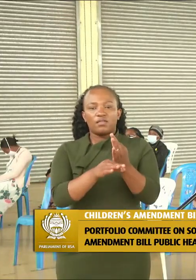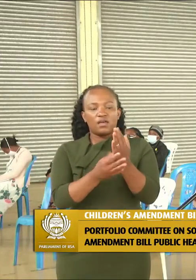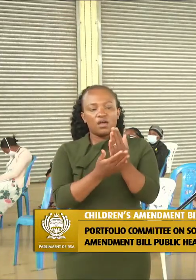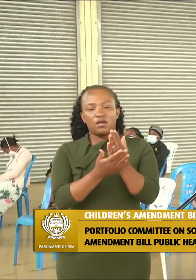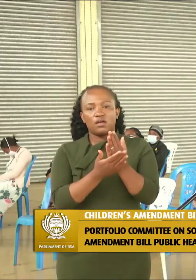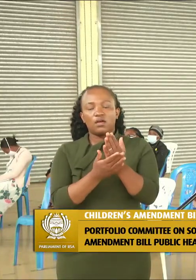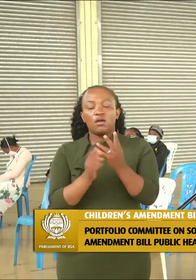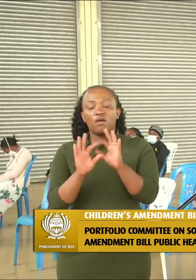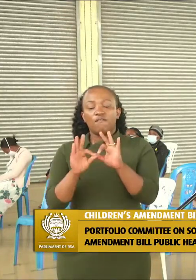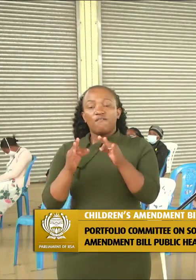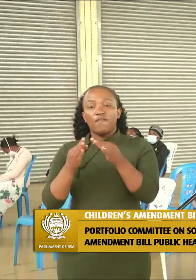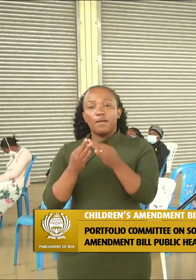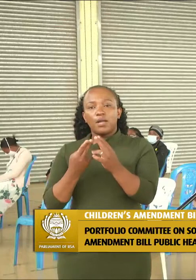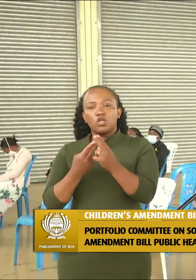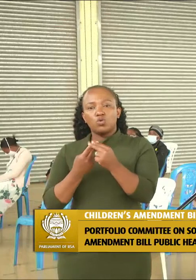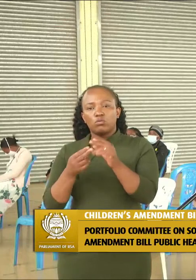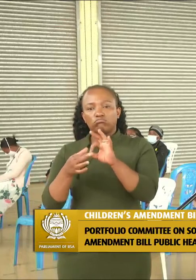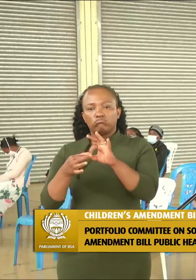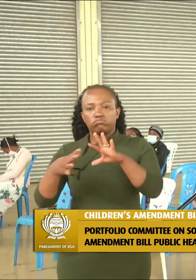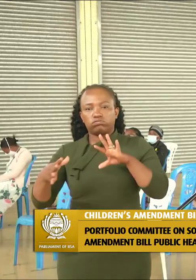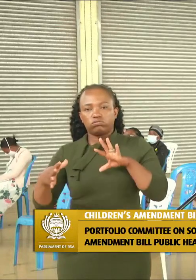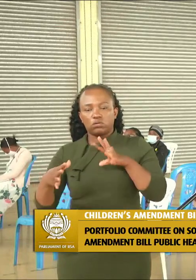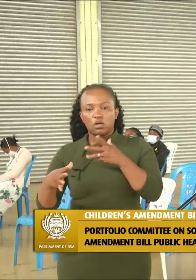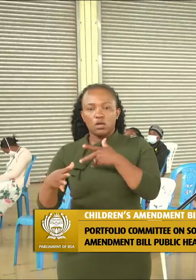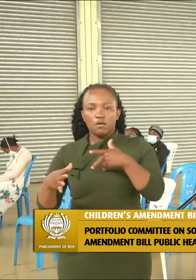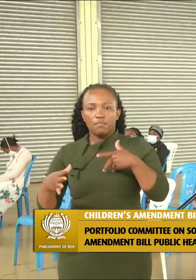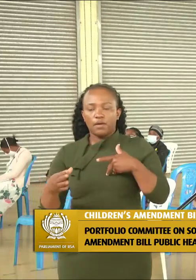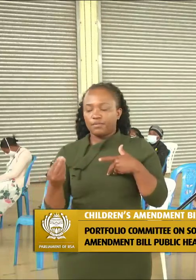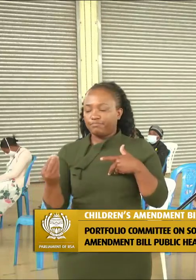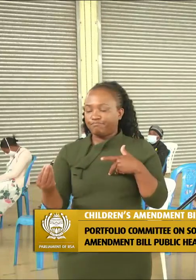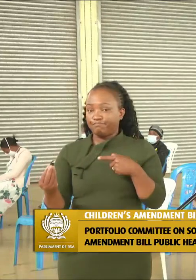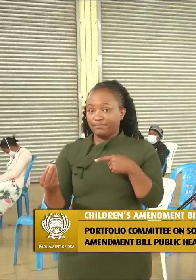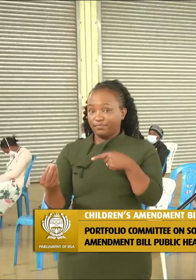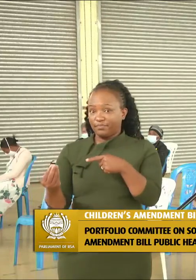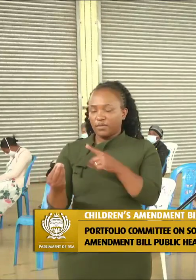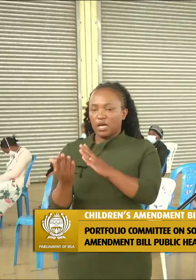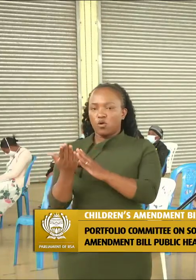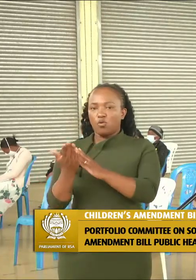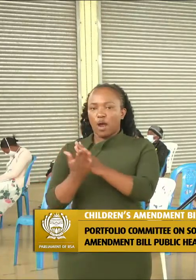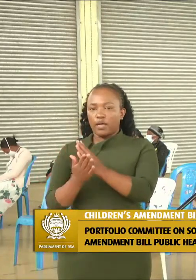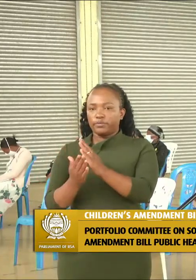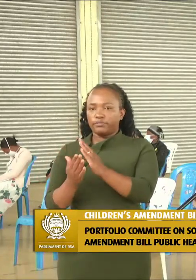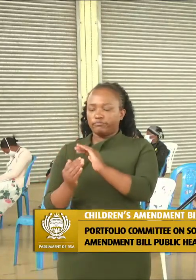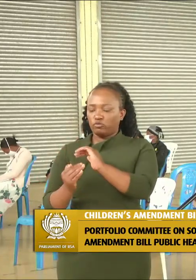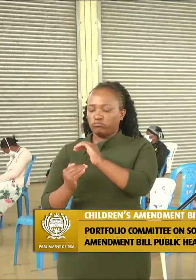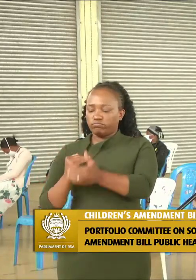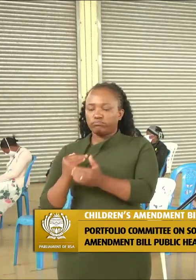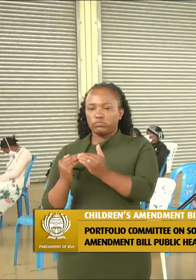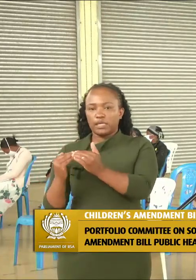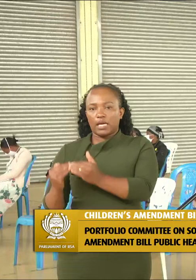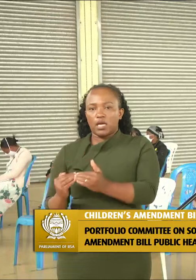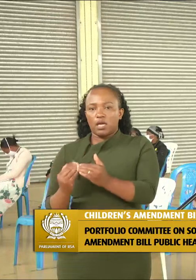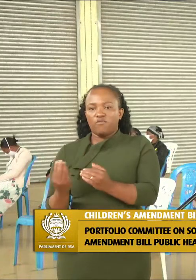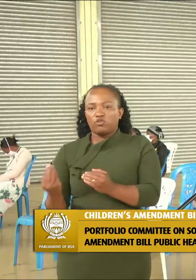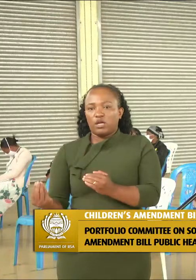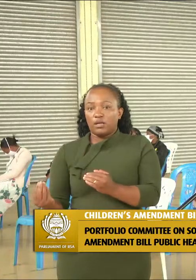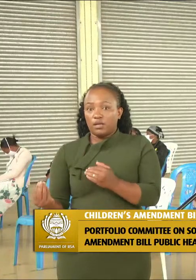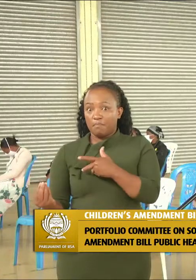family unit. Now the mother has all the rights to have custody of the child. Ungazi